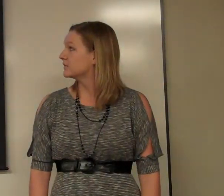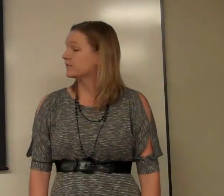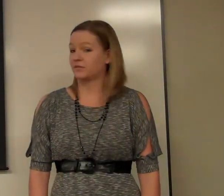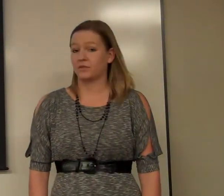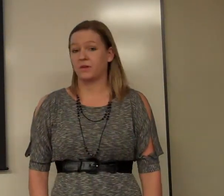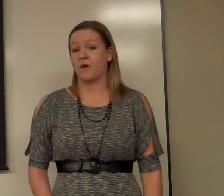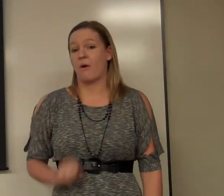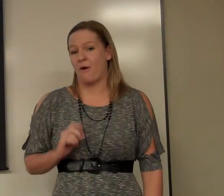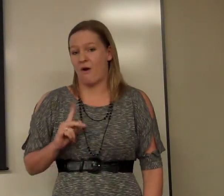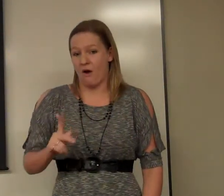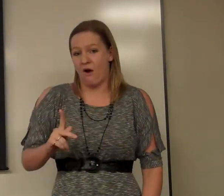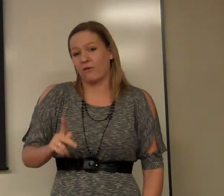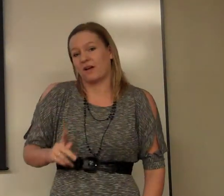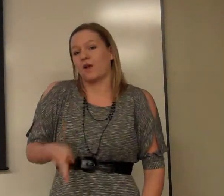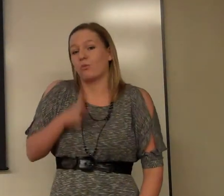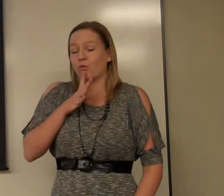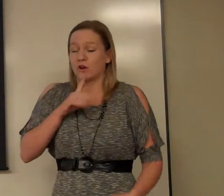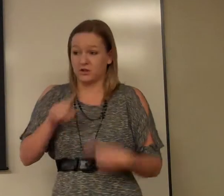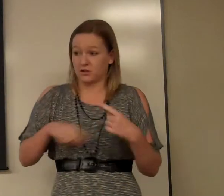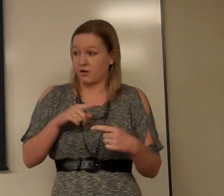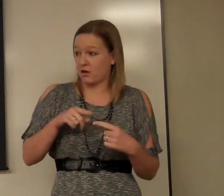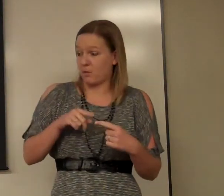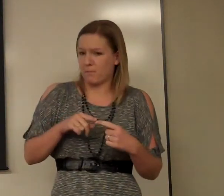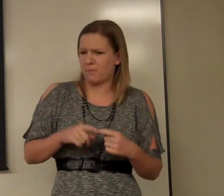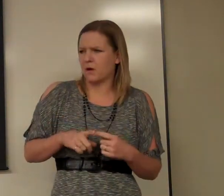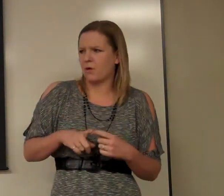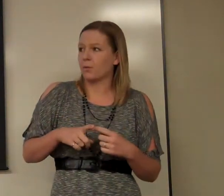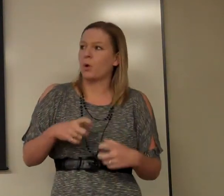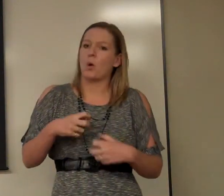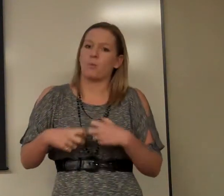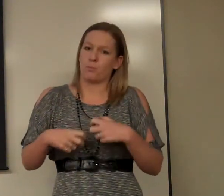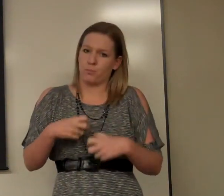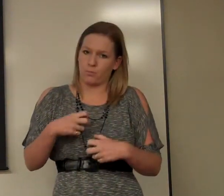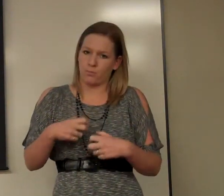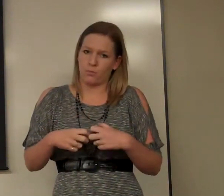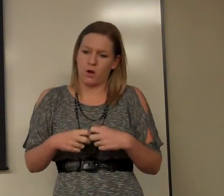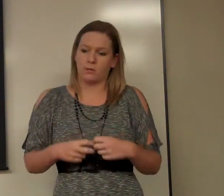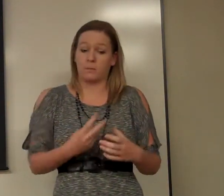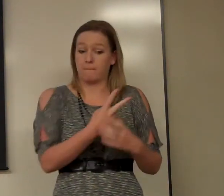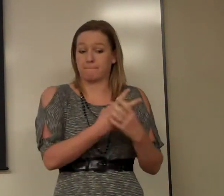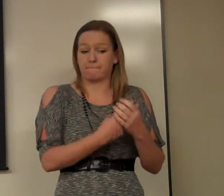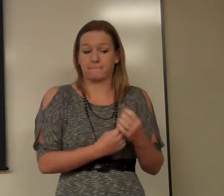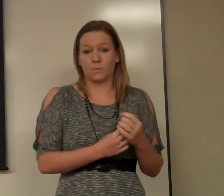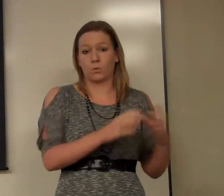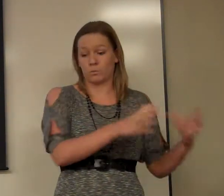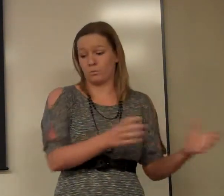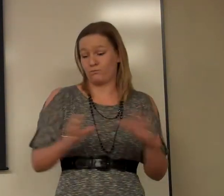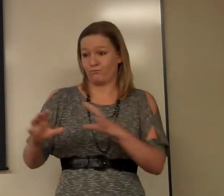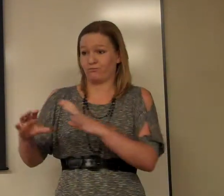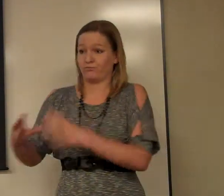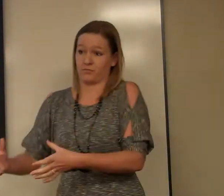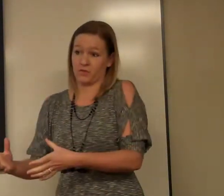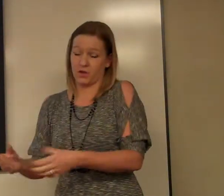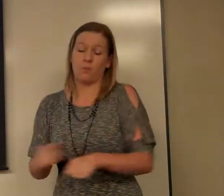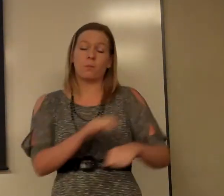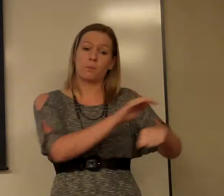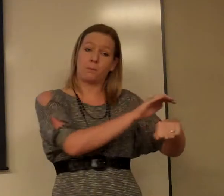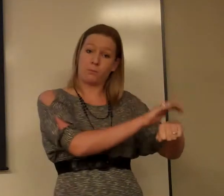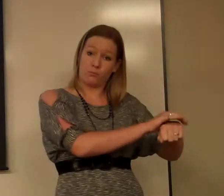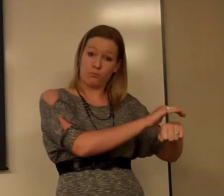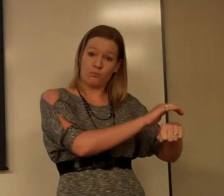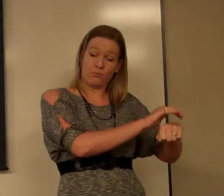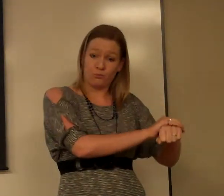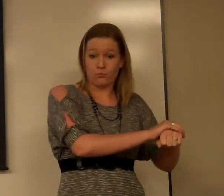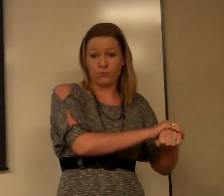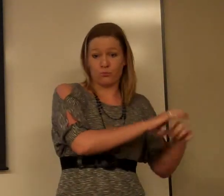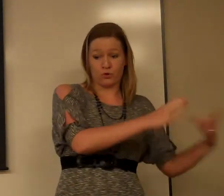All right. We're also going to talk about problems that both sides had right now. So we have the British side,